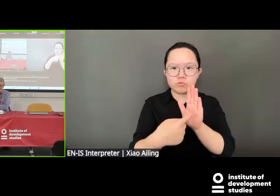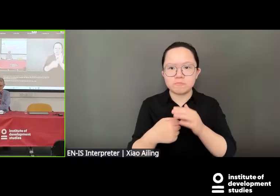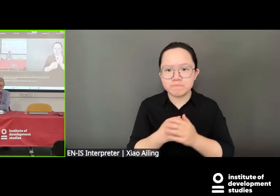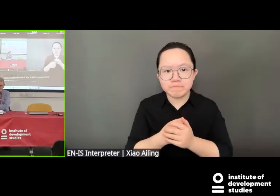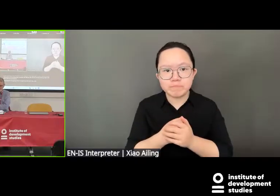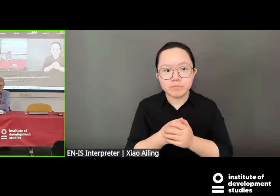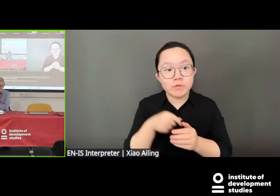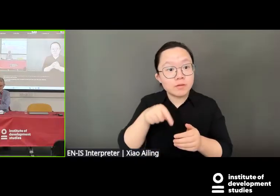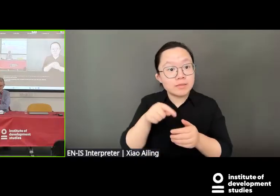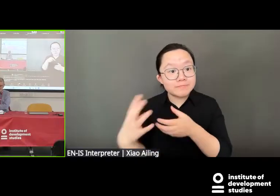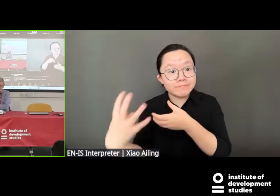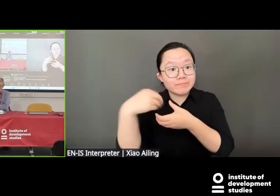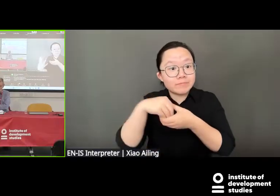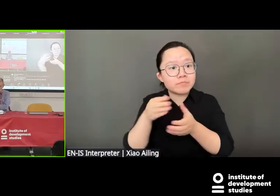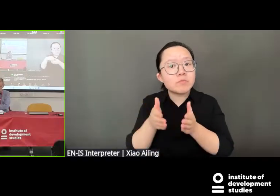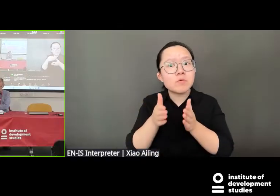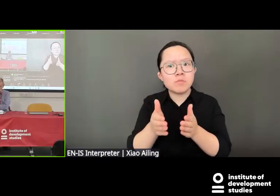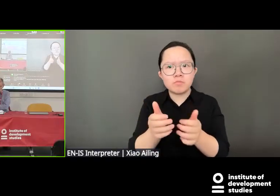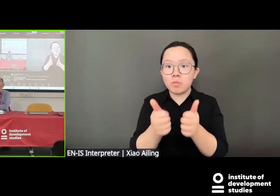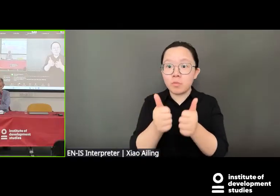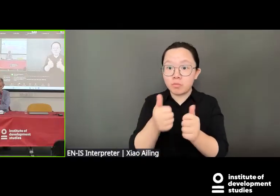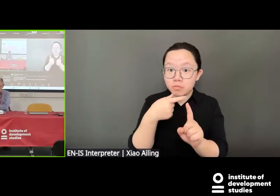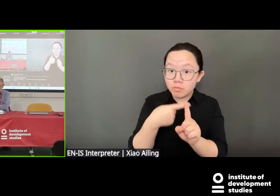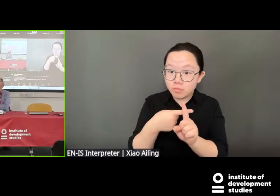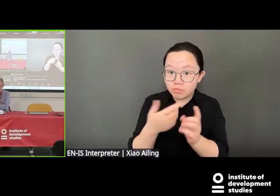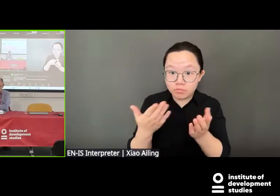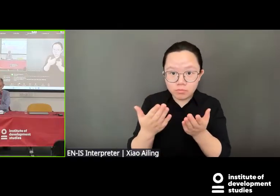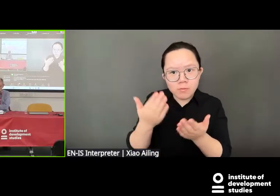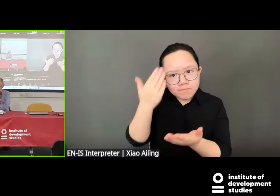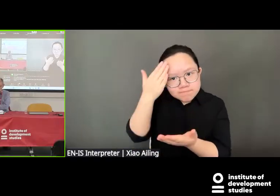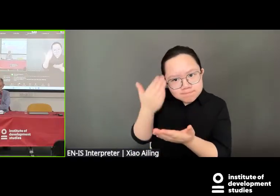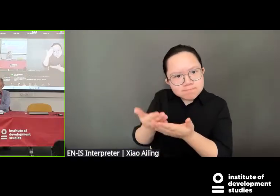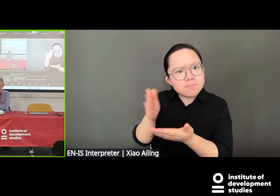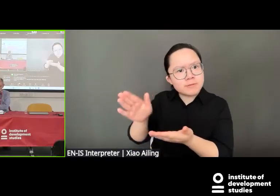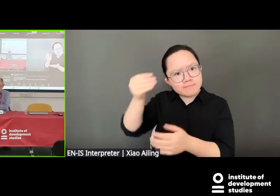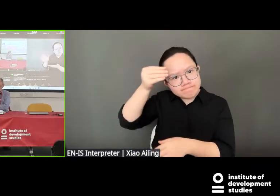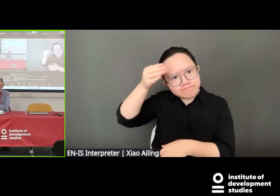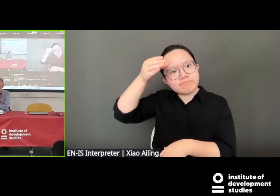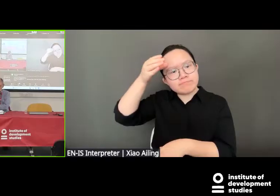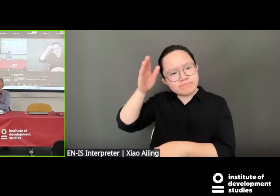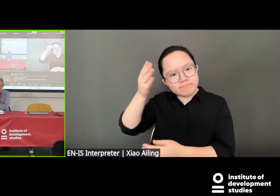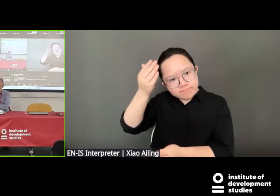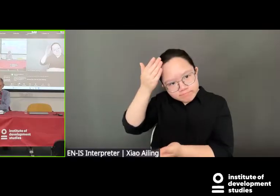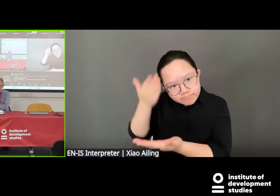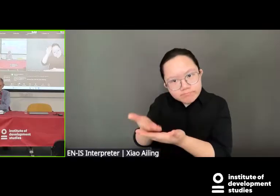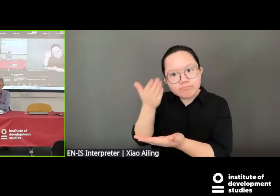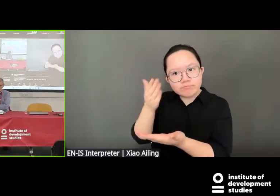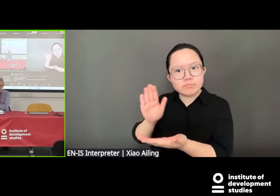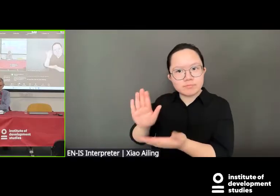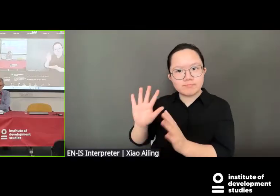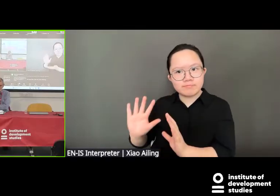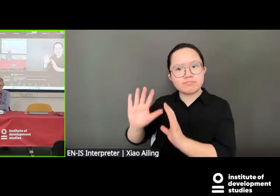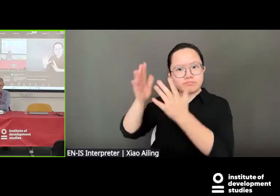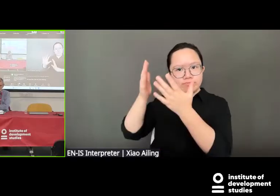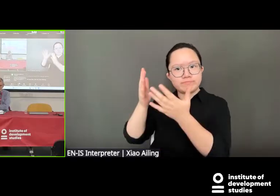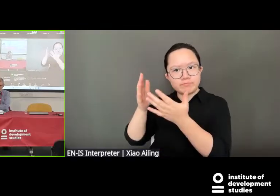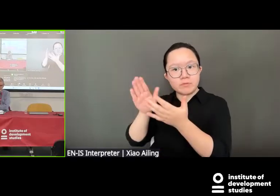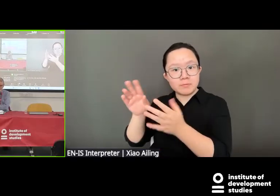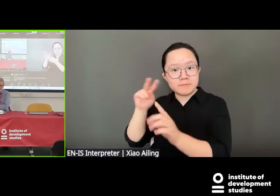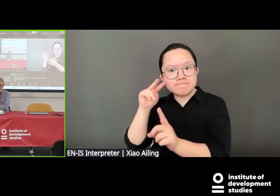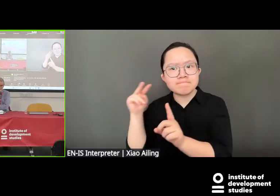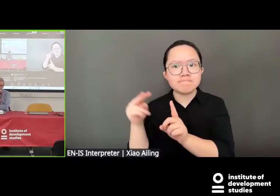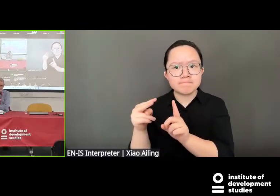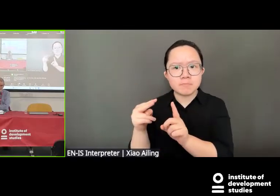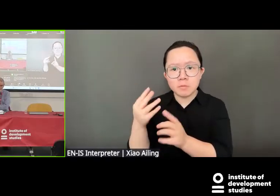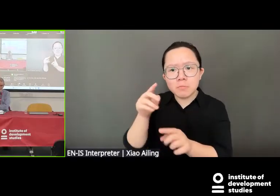have differing opinions from their parents and teachers. The methods used for the focus groups with the children